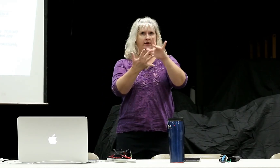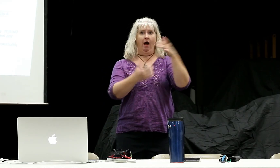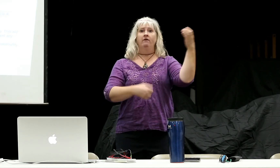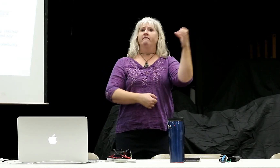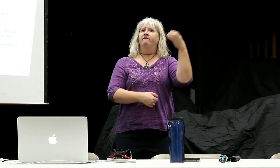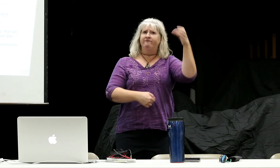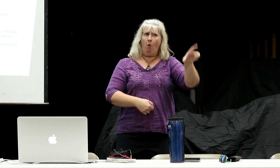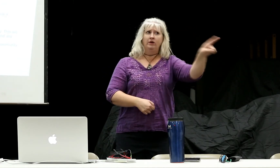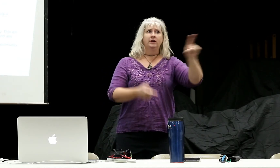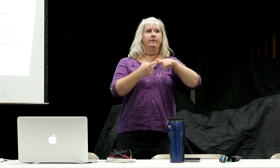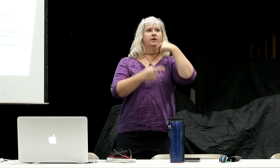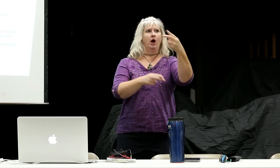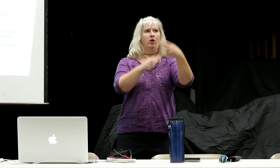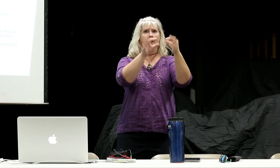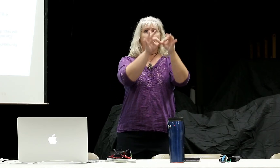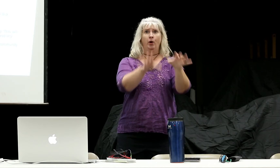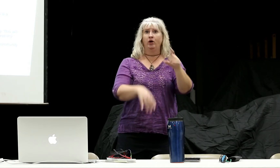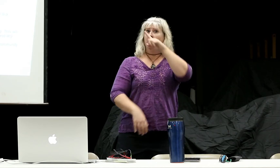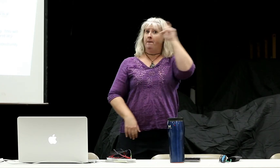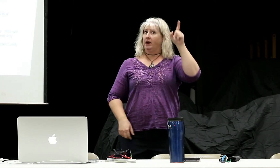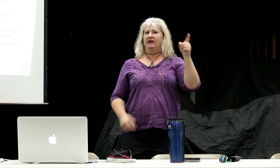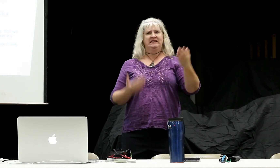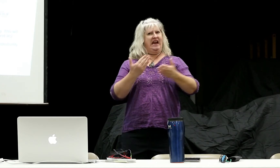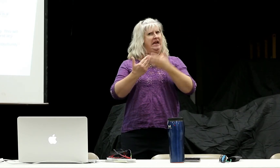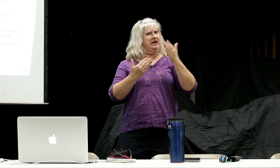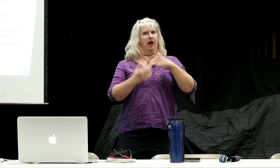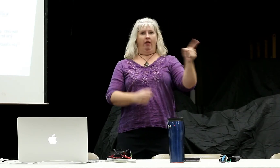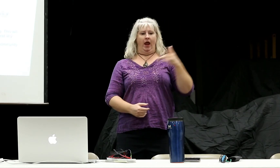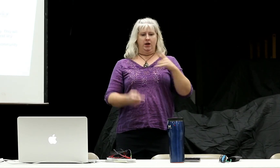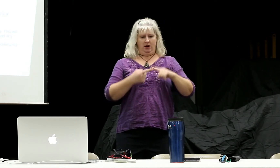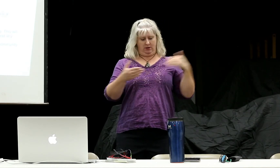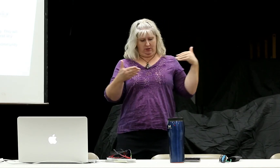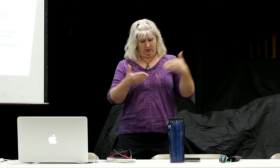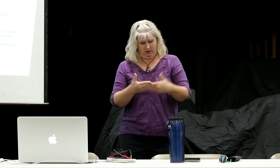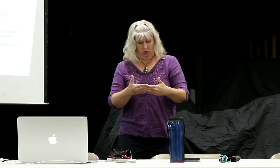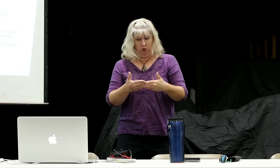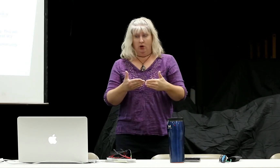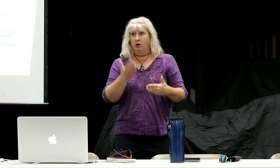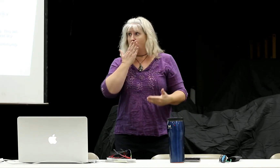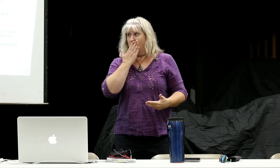And thankfully they were able to find an interpreter for my doctor's appointment